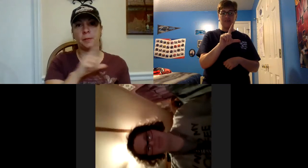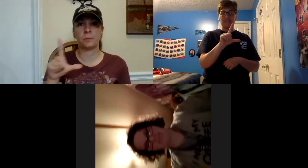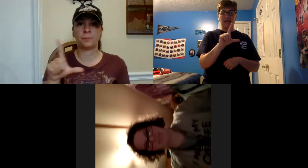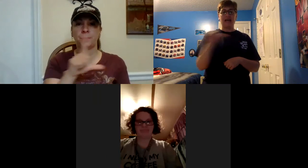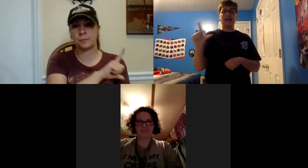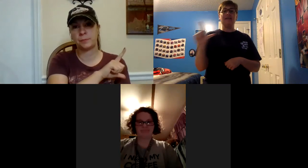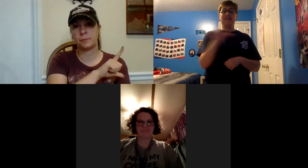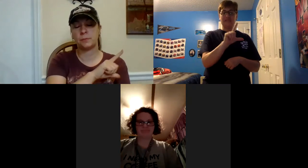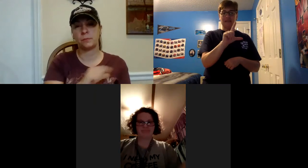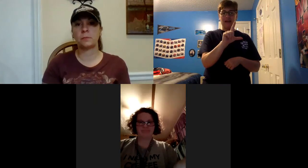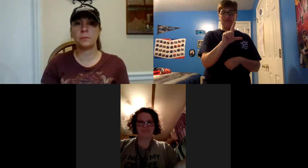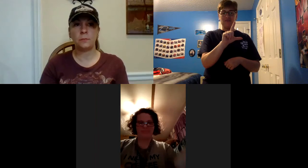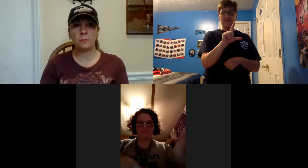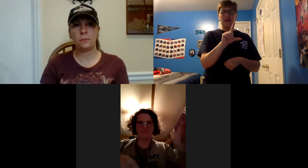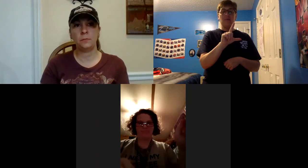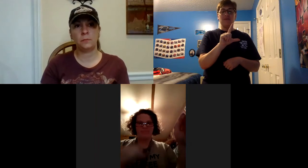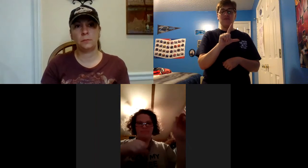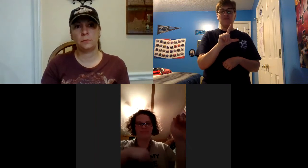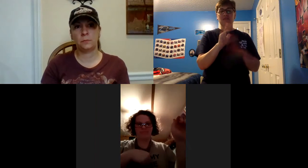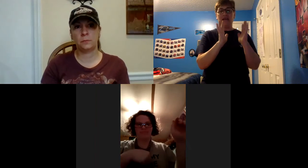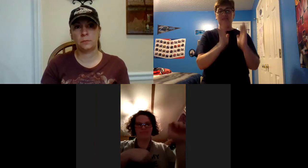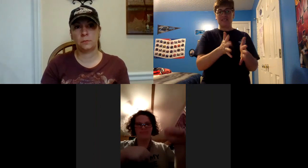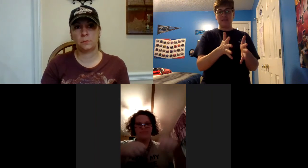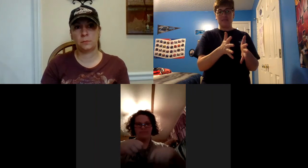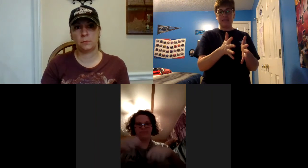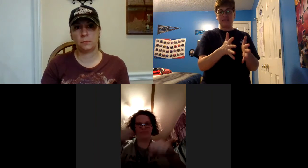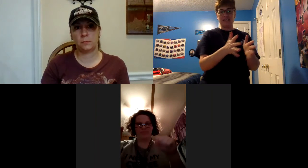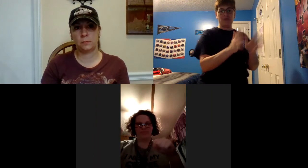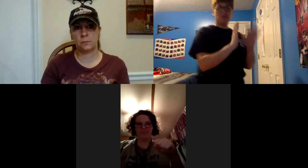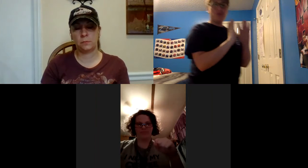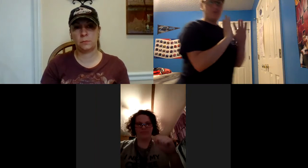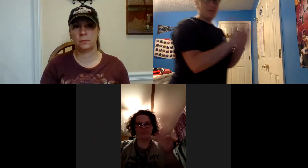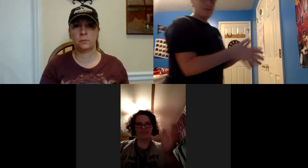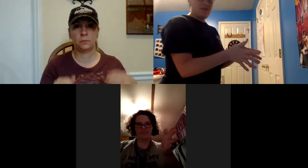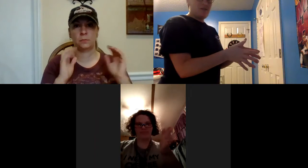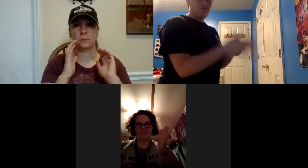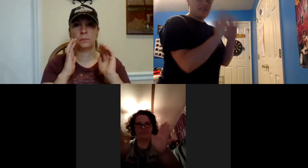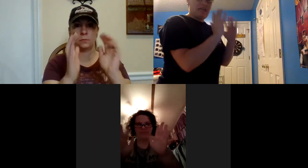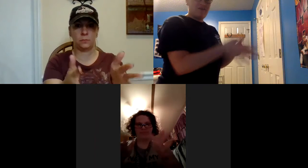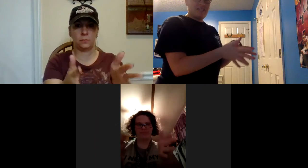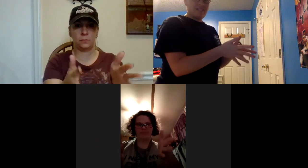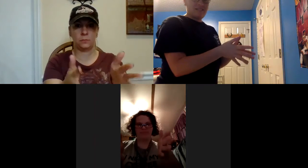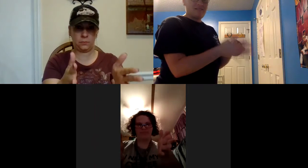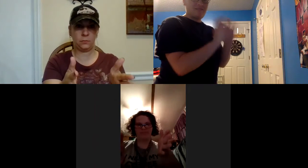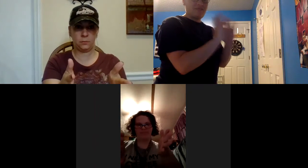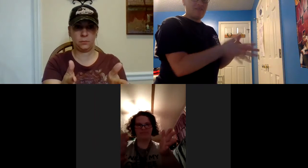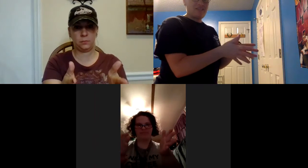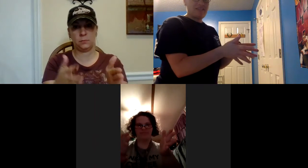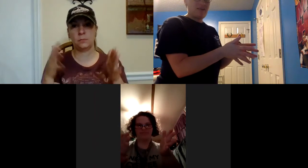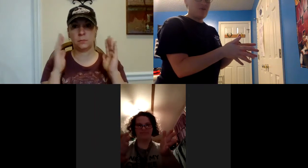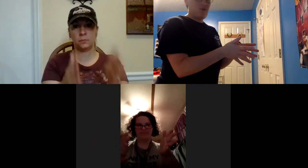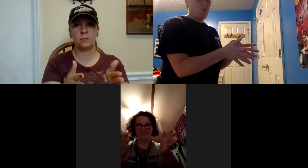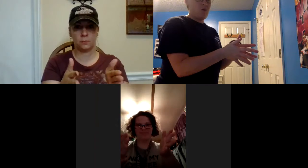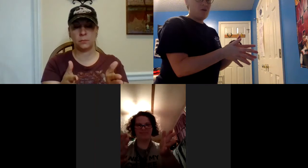the left side, it's left. But if you've left something in a room, you've left it. You've left